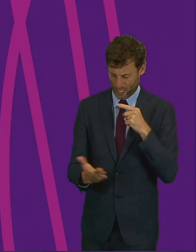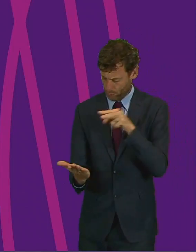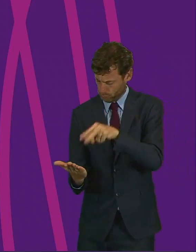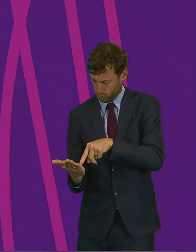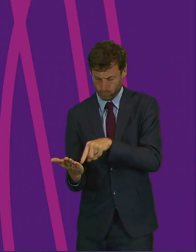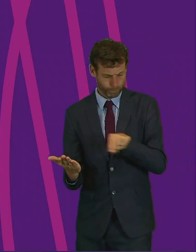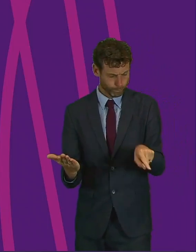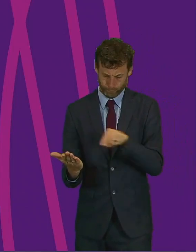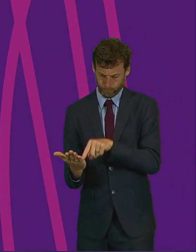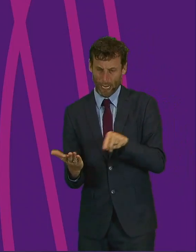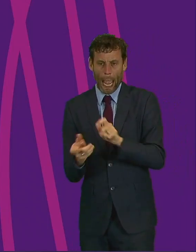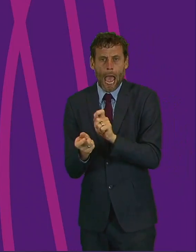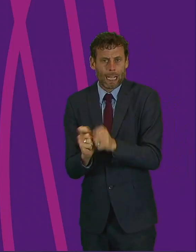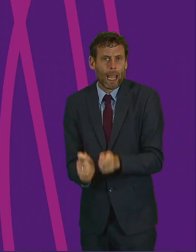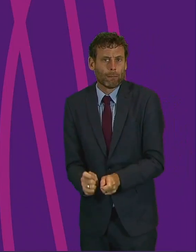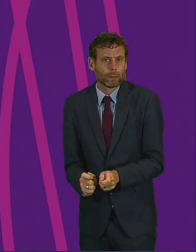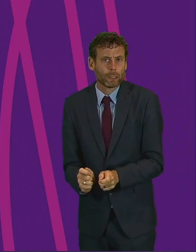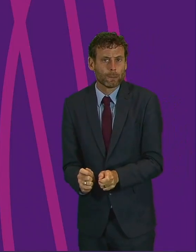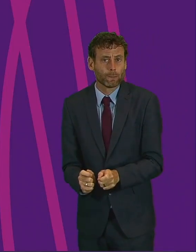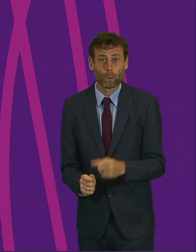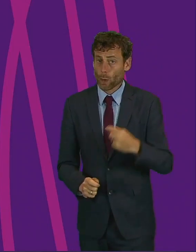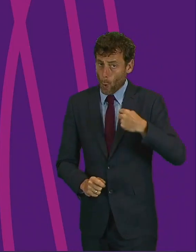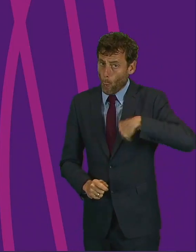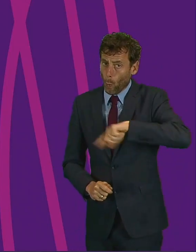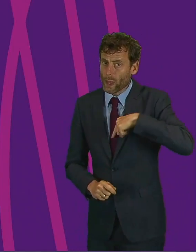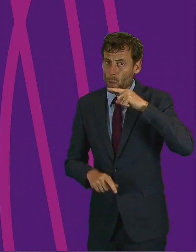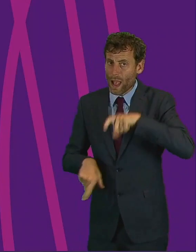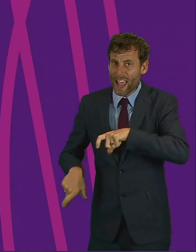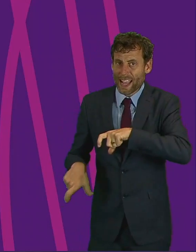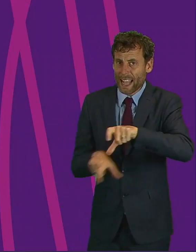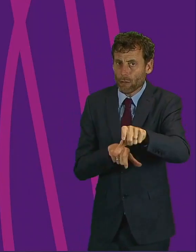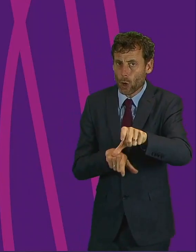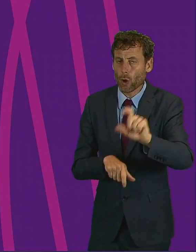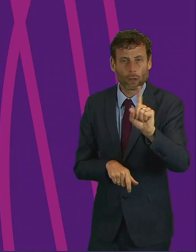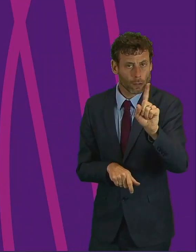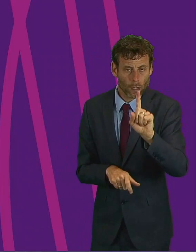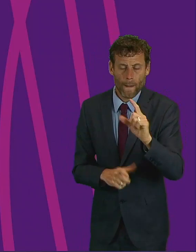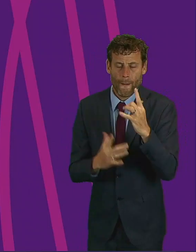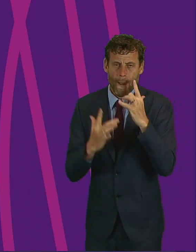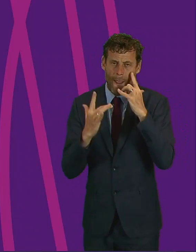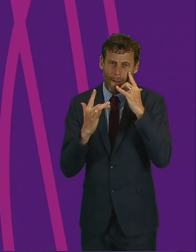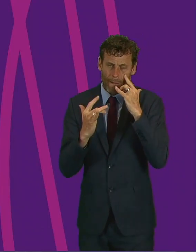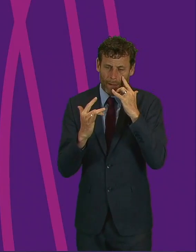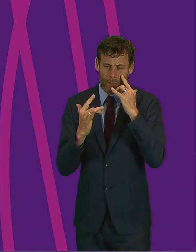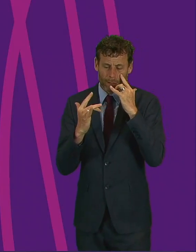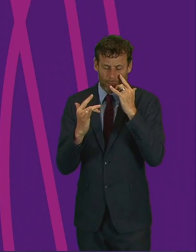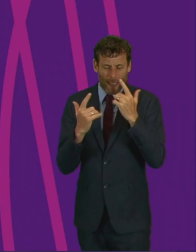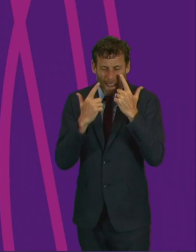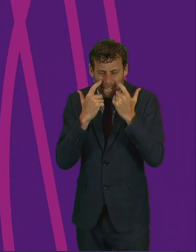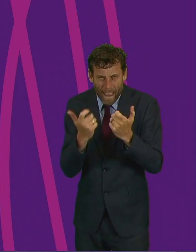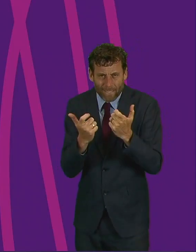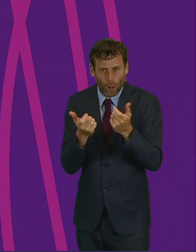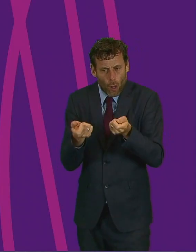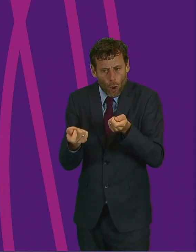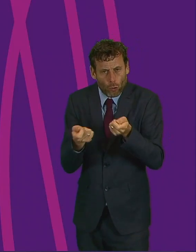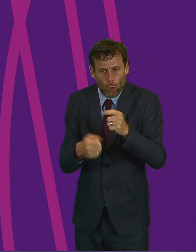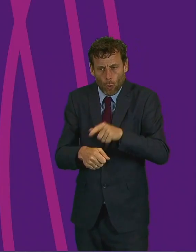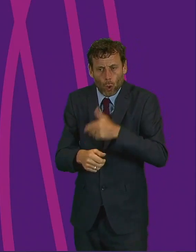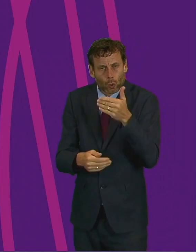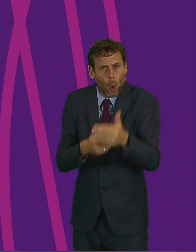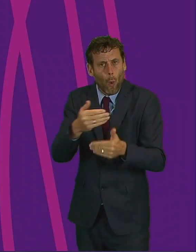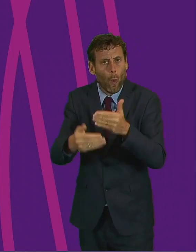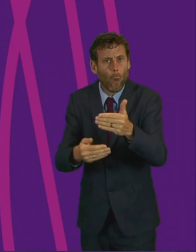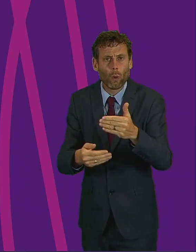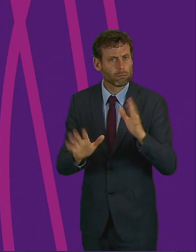change in the future. So we will continue to take the careful and considered steps that we are taking. We will not